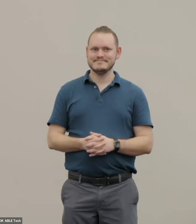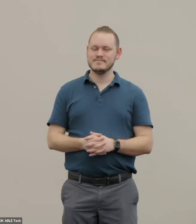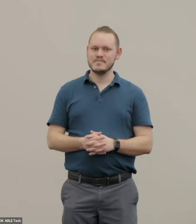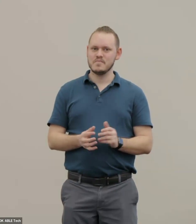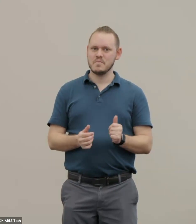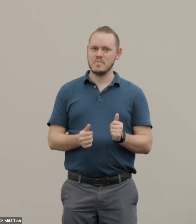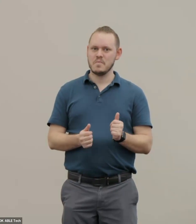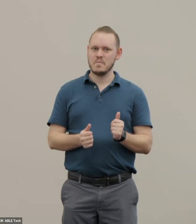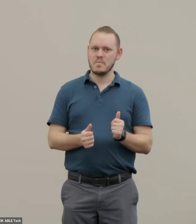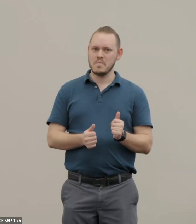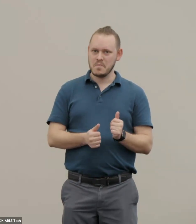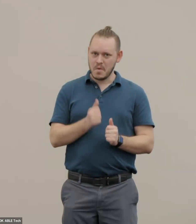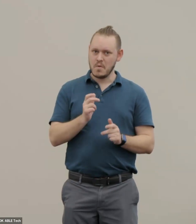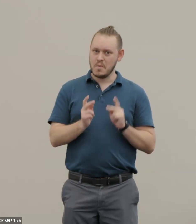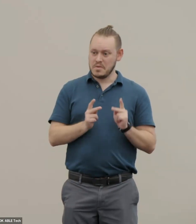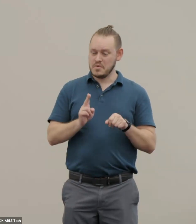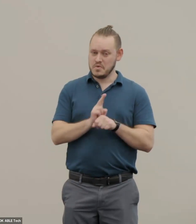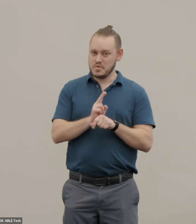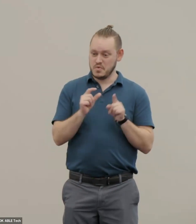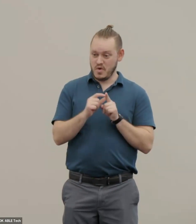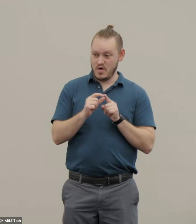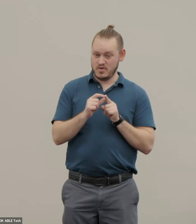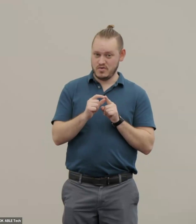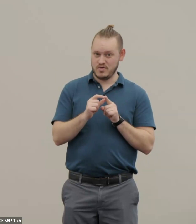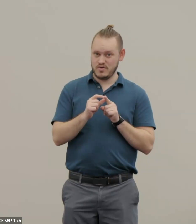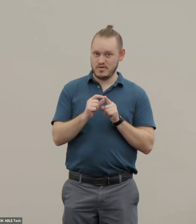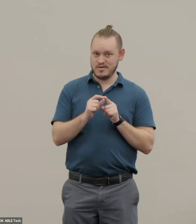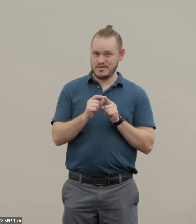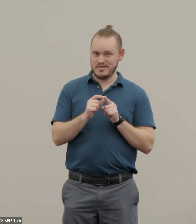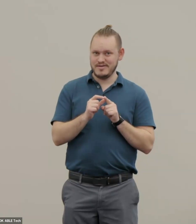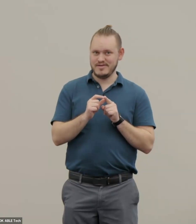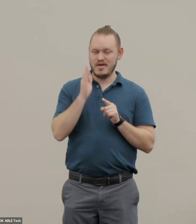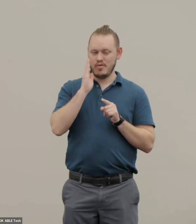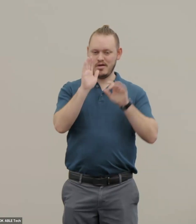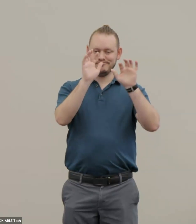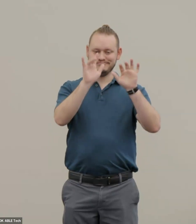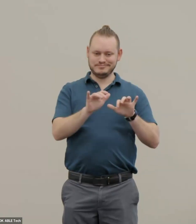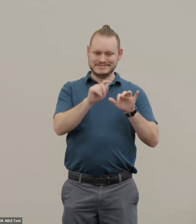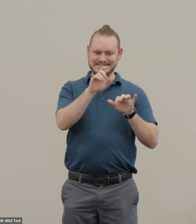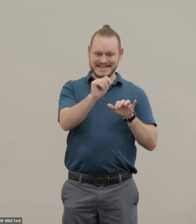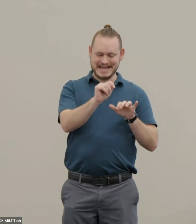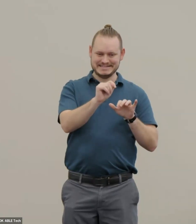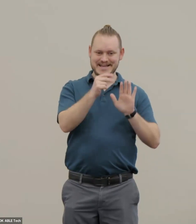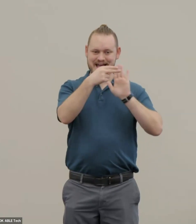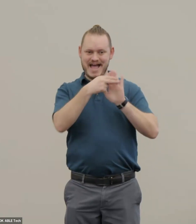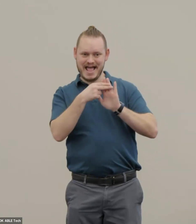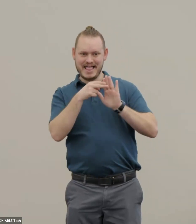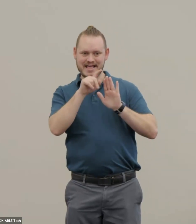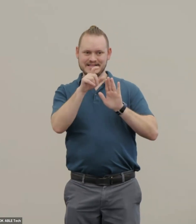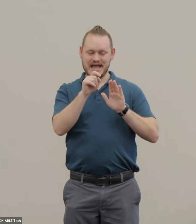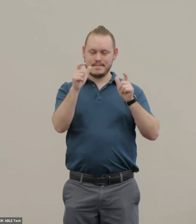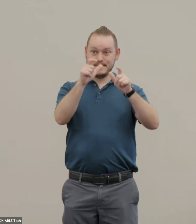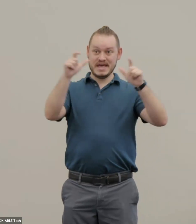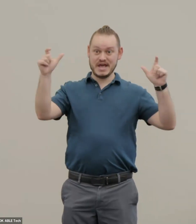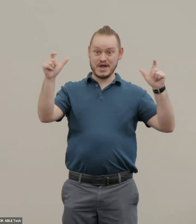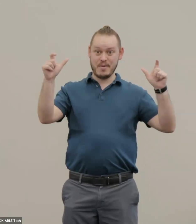most people, when they use Word, they'll type the text, they'll highlight the text, make it bigger, make